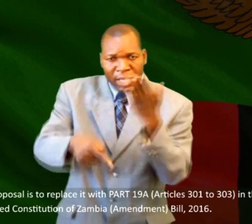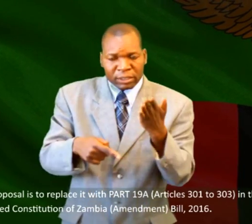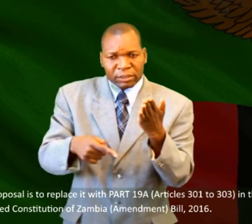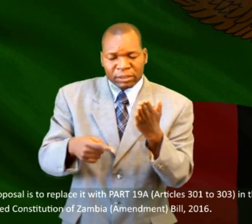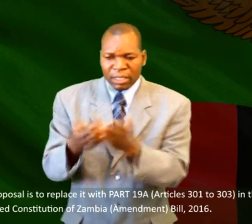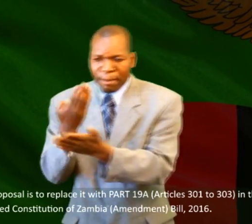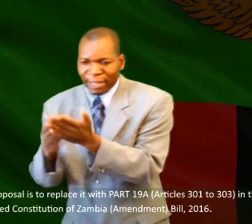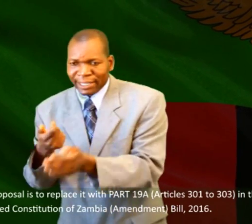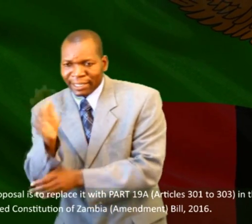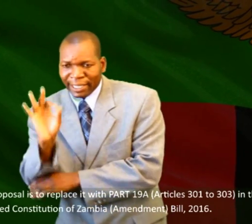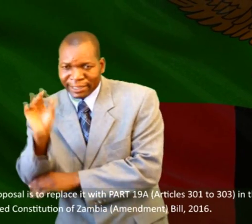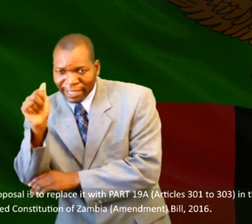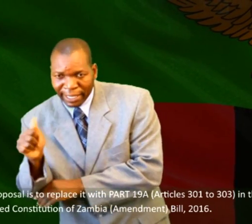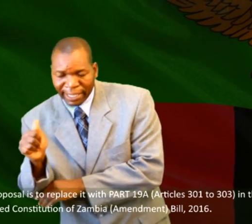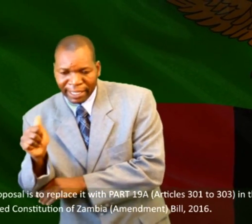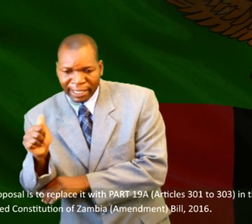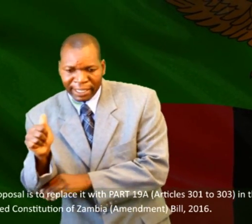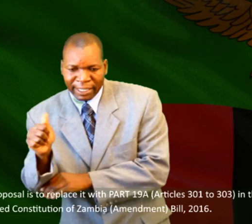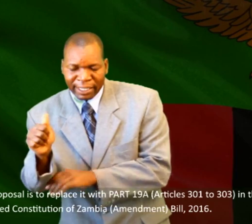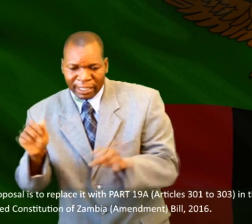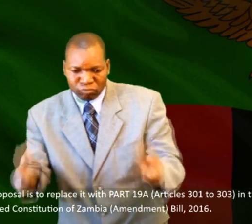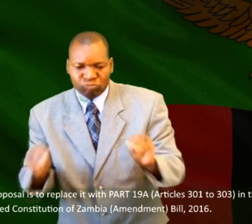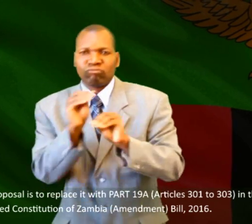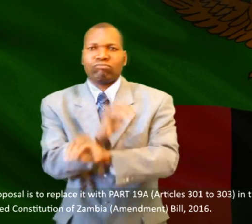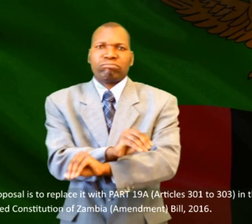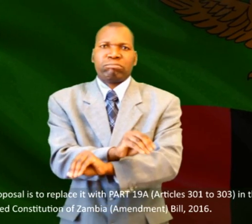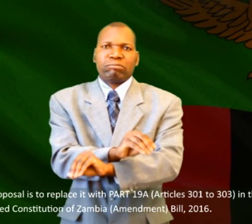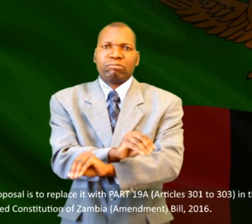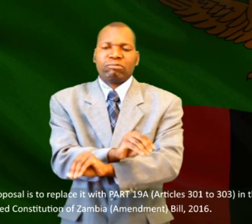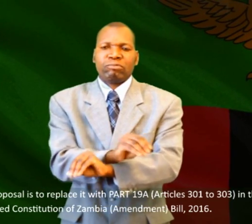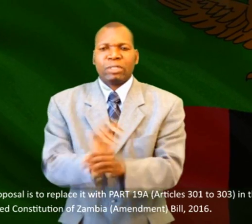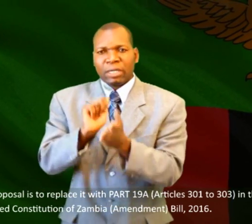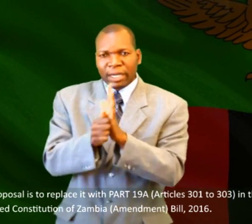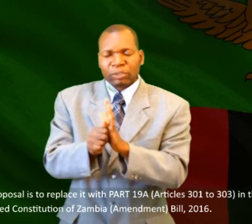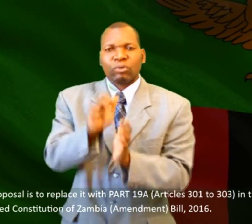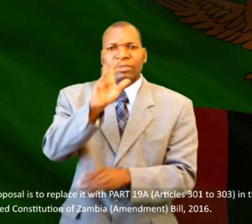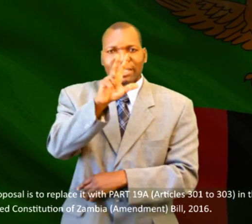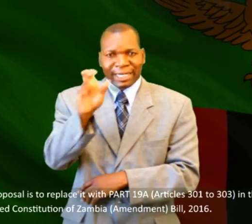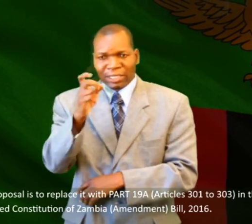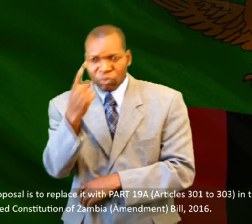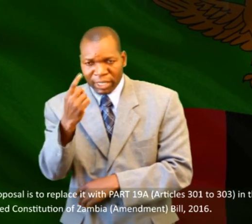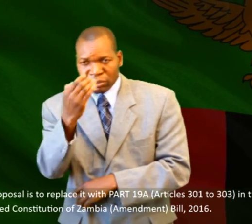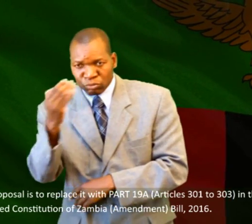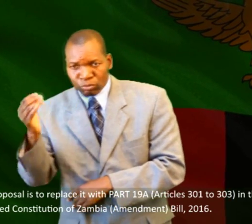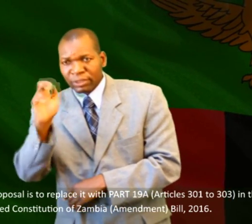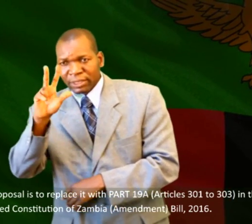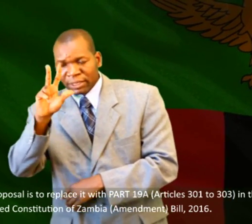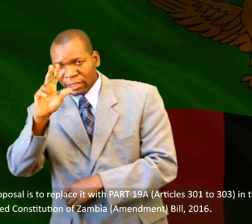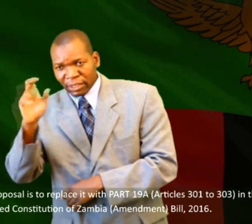with Part 19A or Articles 301 to 303 in the proposed Constitution of Zambia or